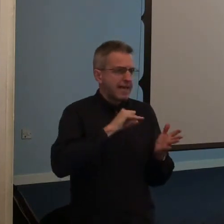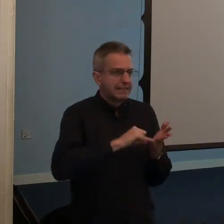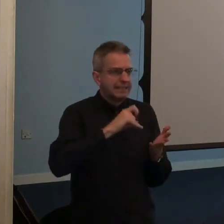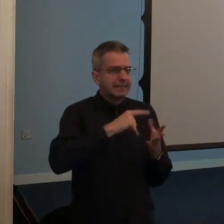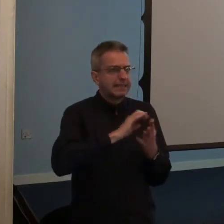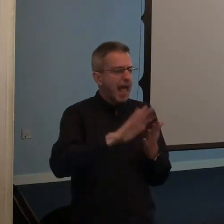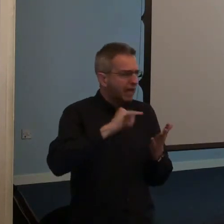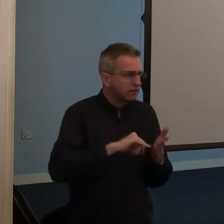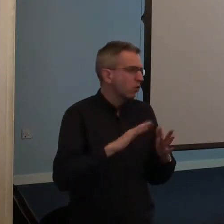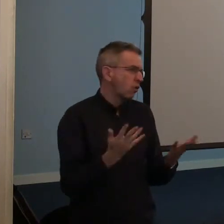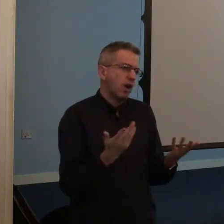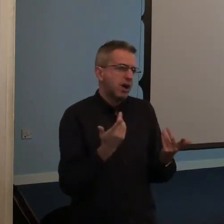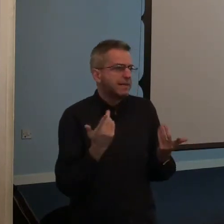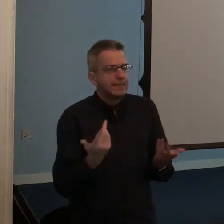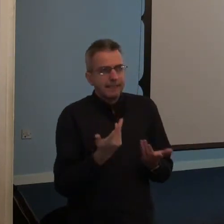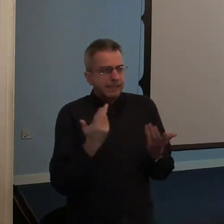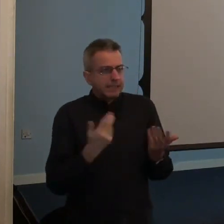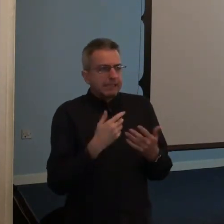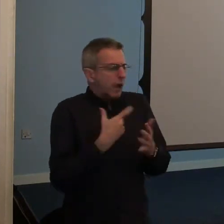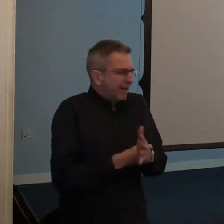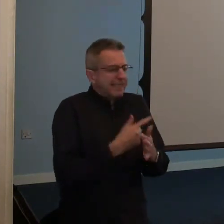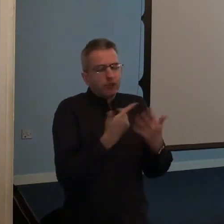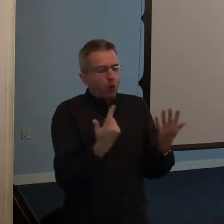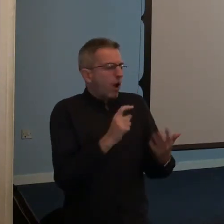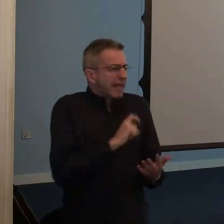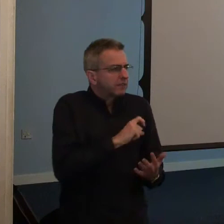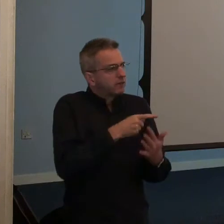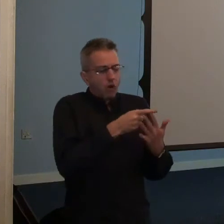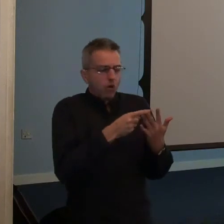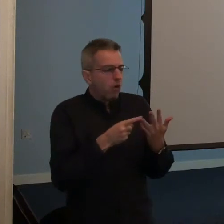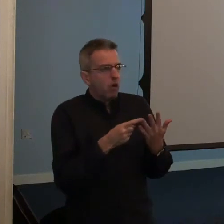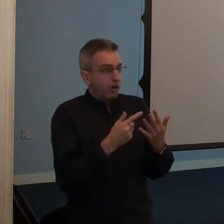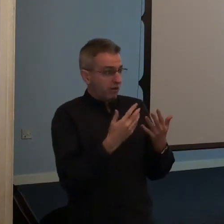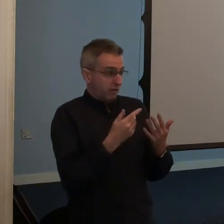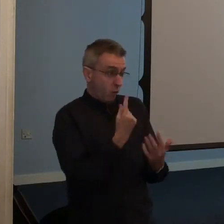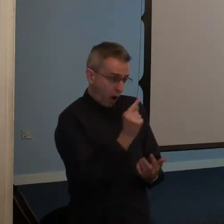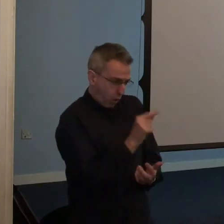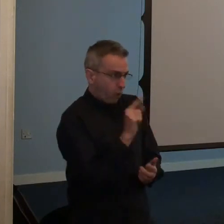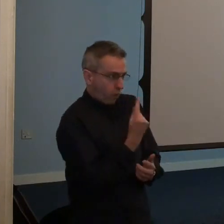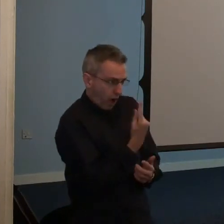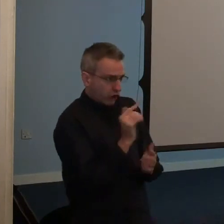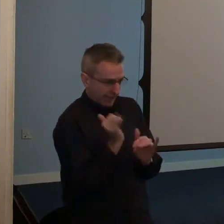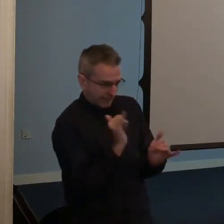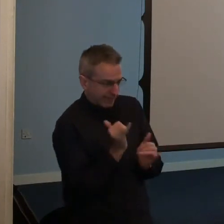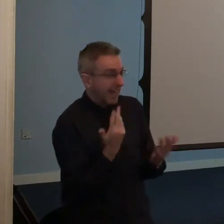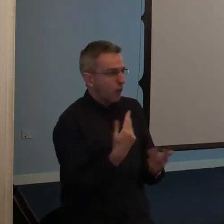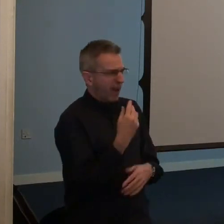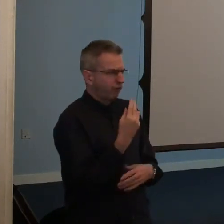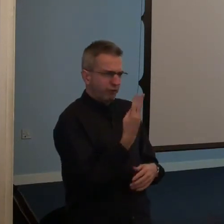be for deafness, blindness, diabetes, cancer, all these different conditions can be